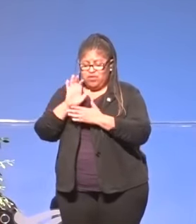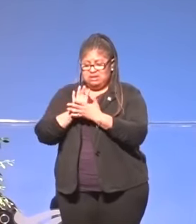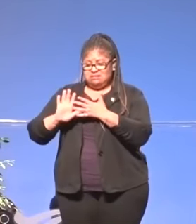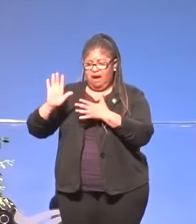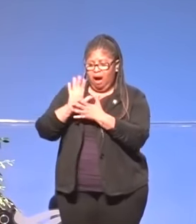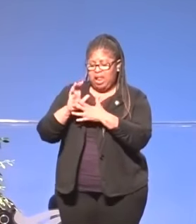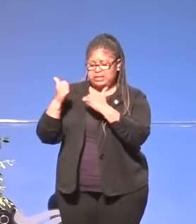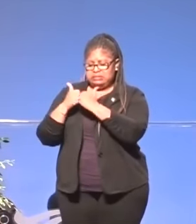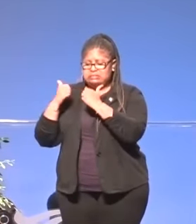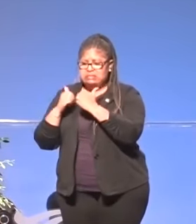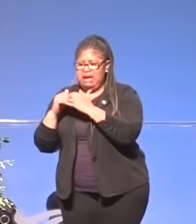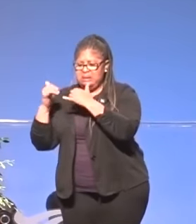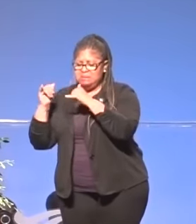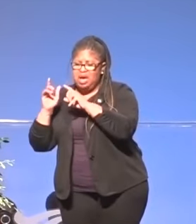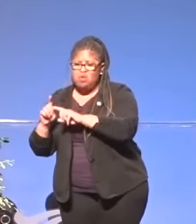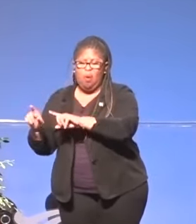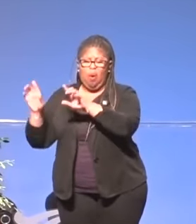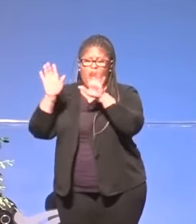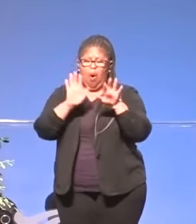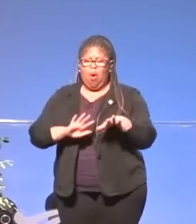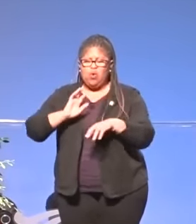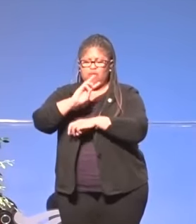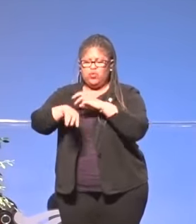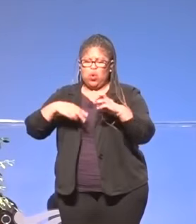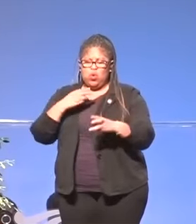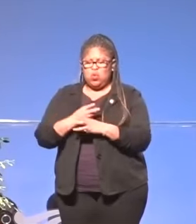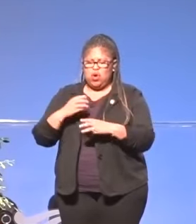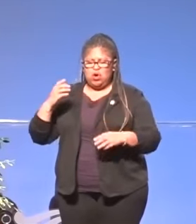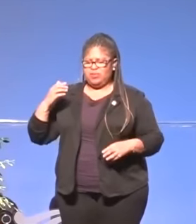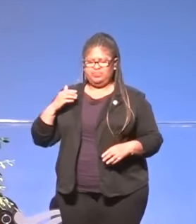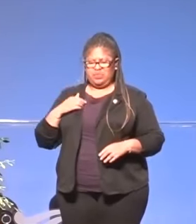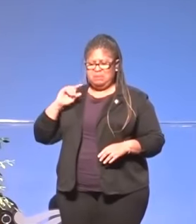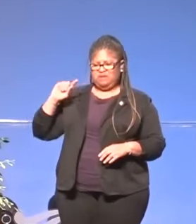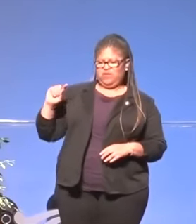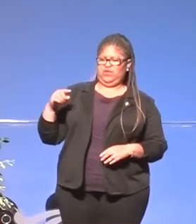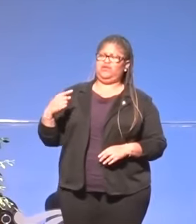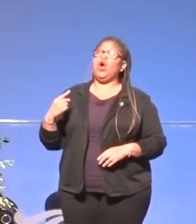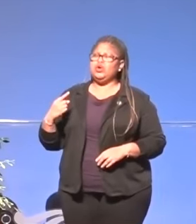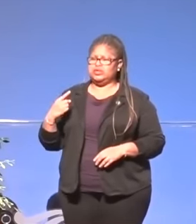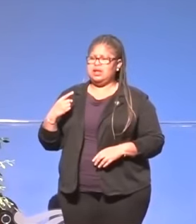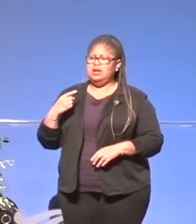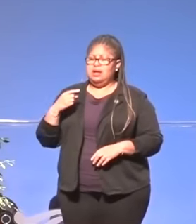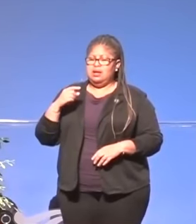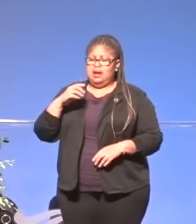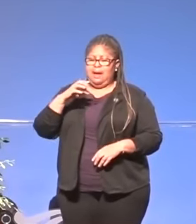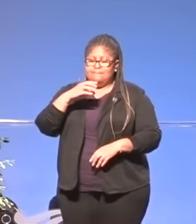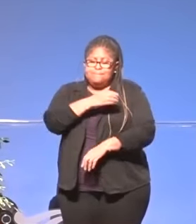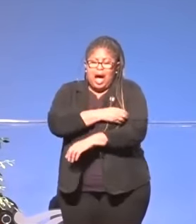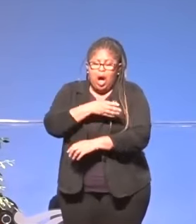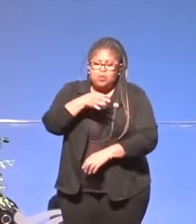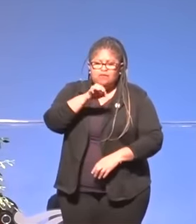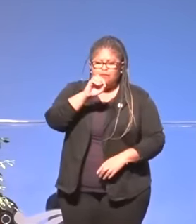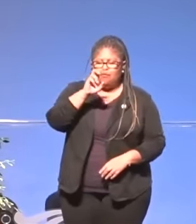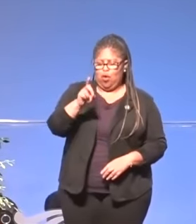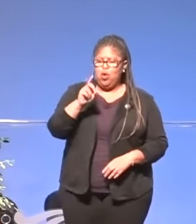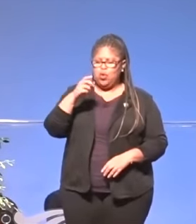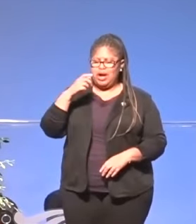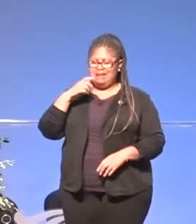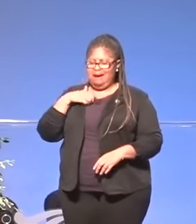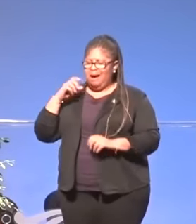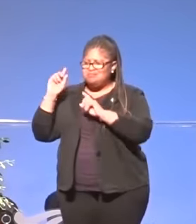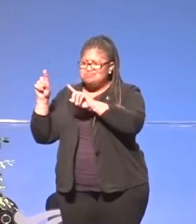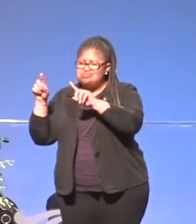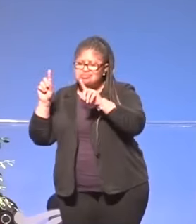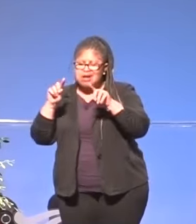play different colleges and exhibition games. And Big Floyd, that was my first power forward. I would be calling around trying to get contracts with the different